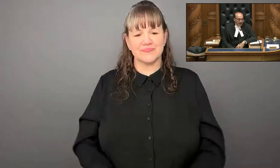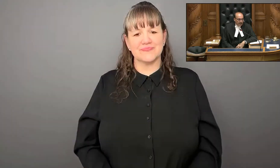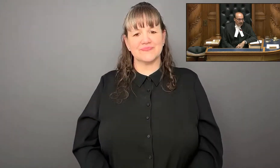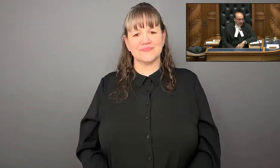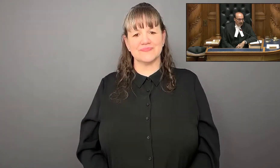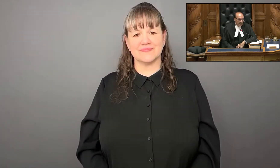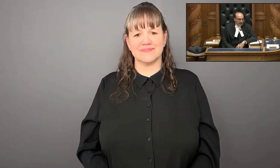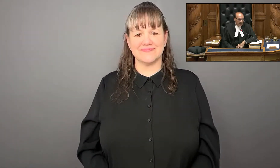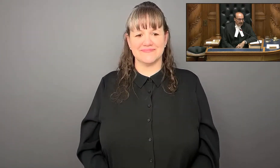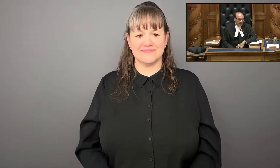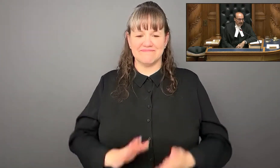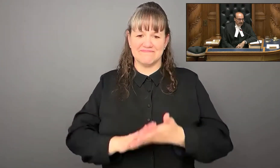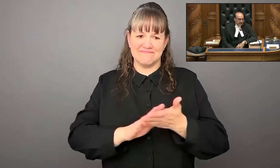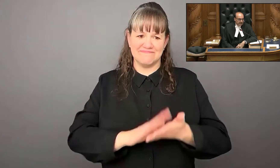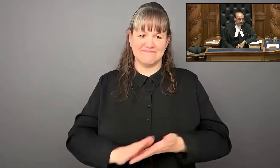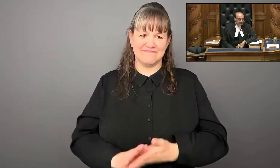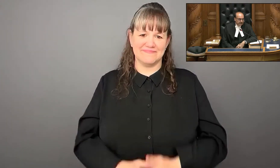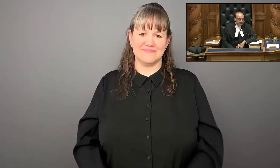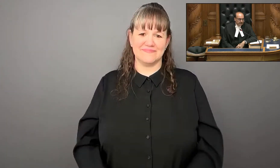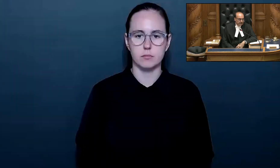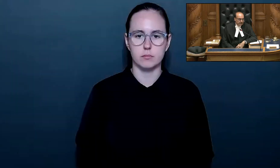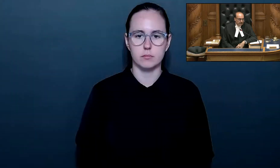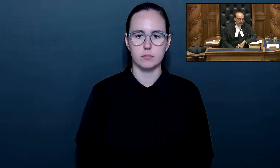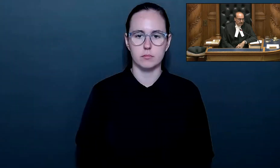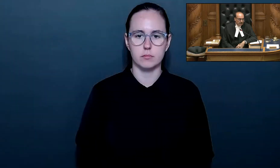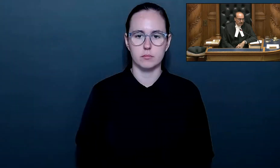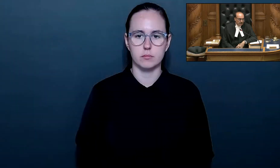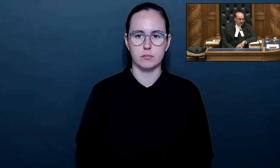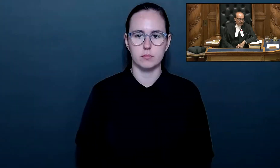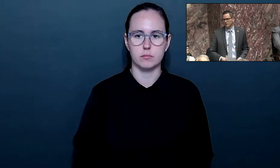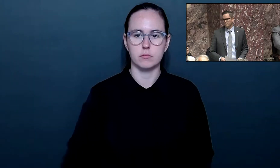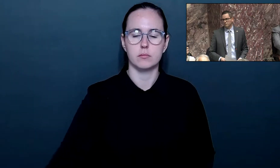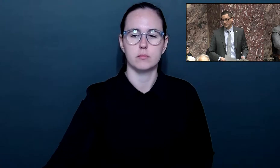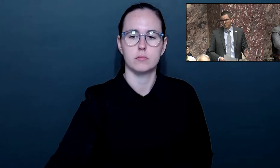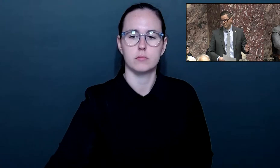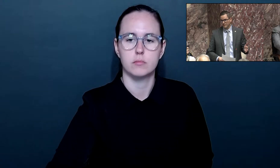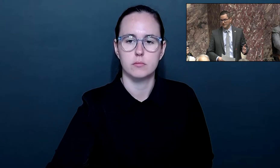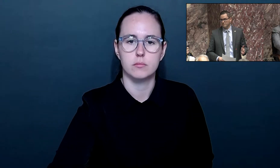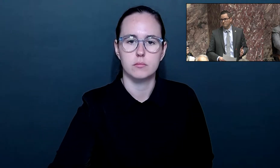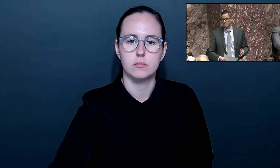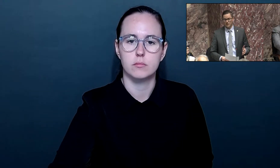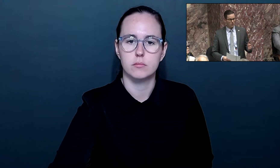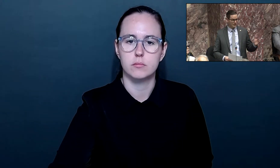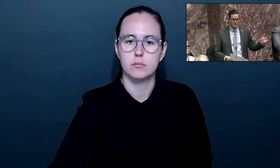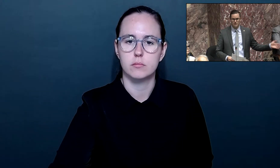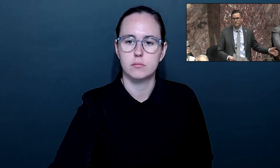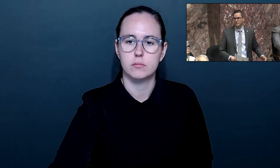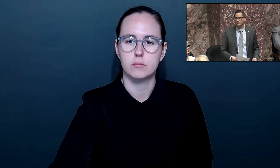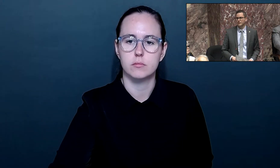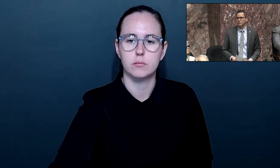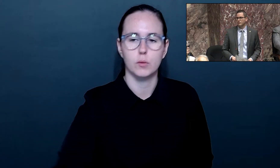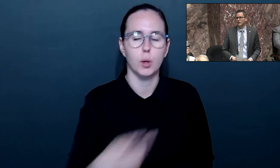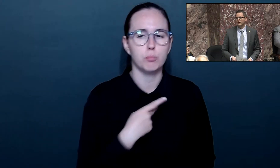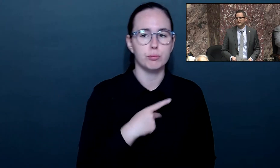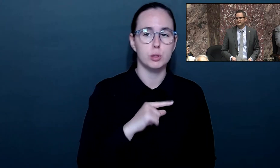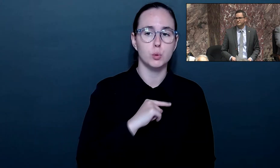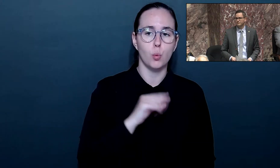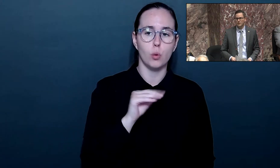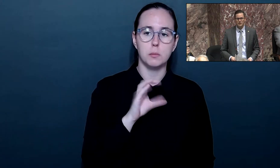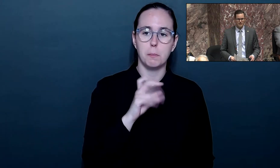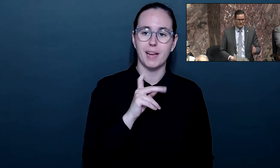Member for Prince George Mackenzie. Mr. Speaker, we've just heard from the Minister of Health, but respectfully, my colleague is not from Vancouver